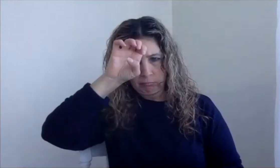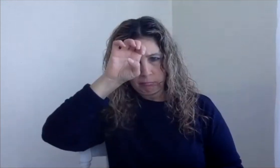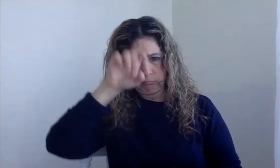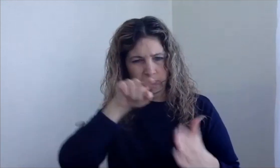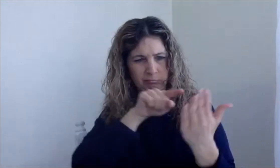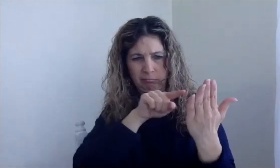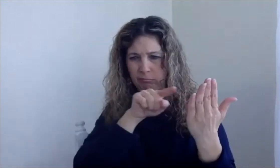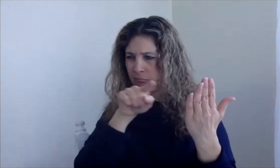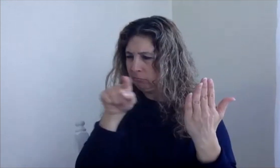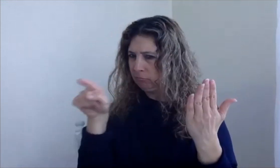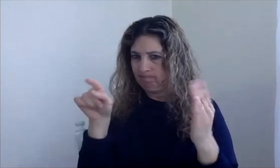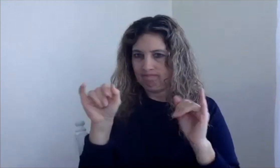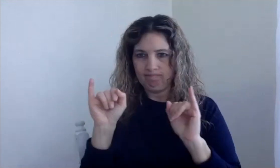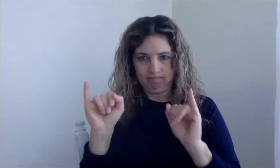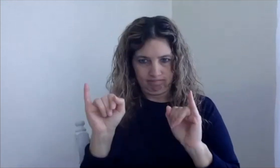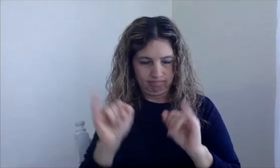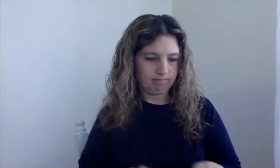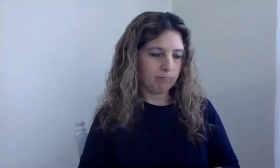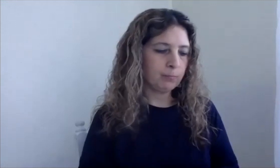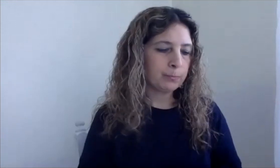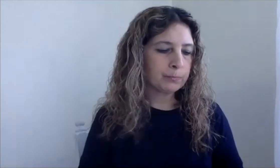And we are quite puzzled by what we have found.